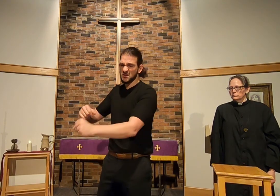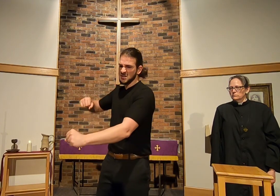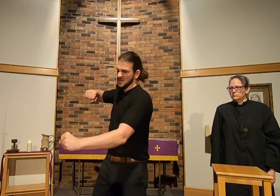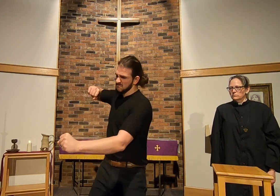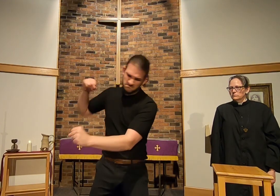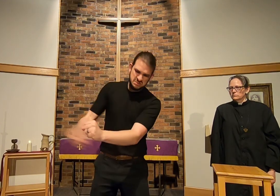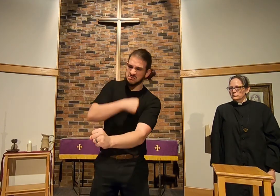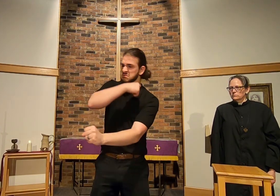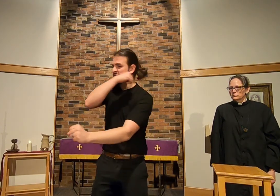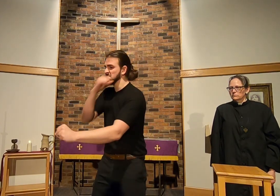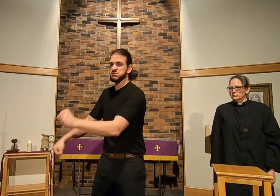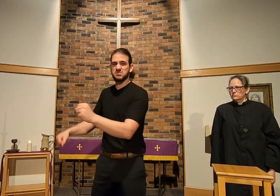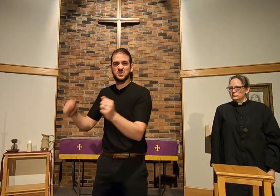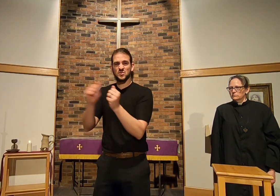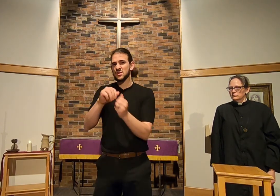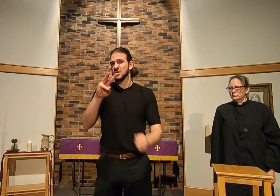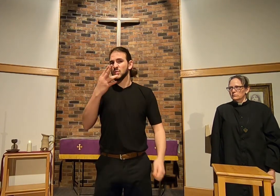to beat Jesus with a whip